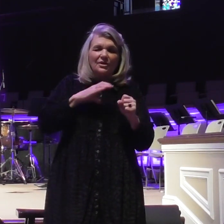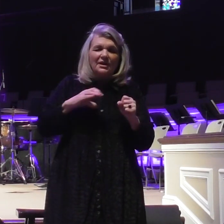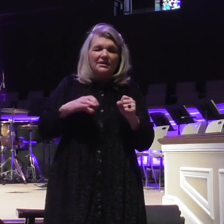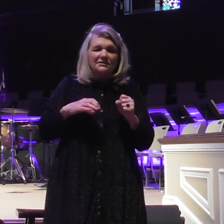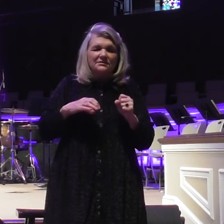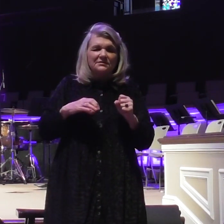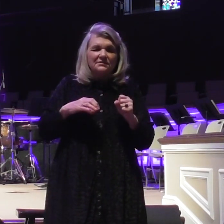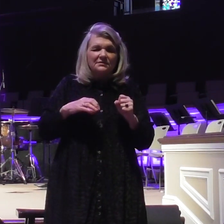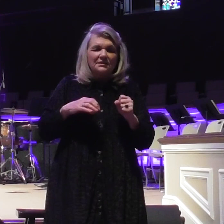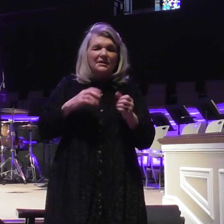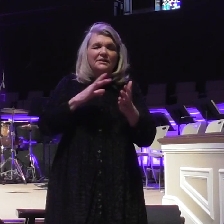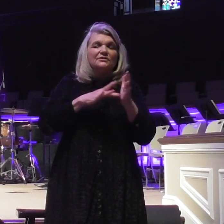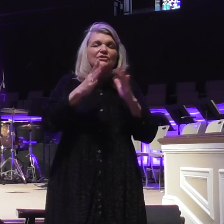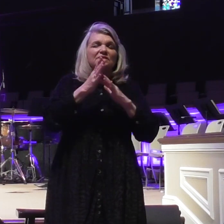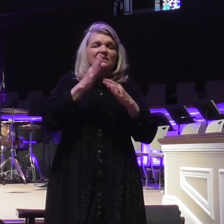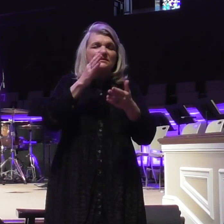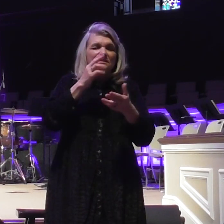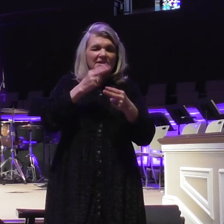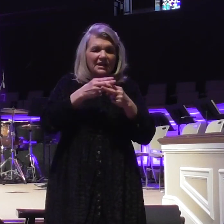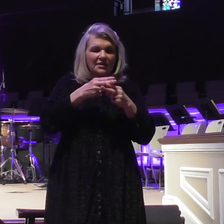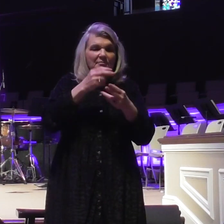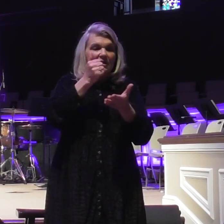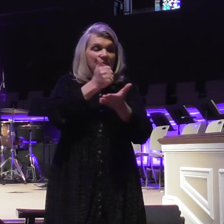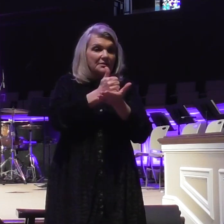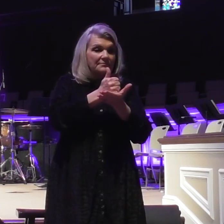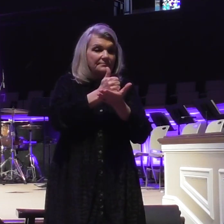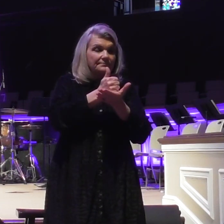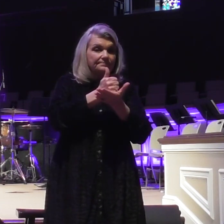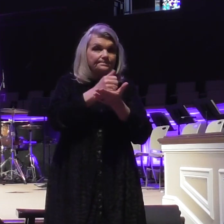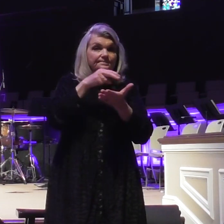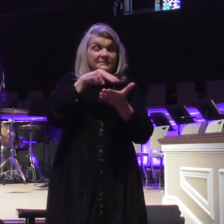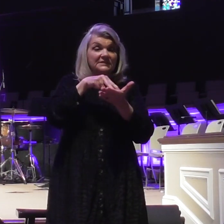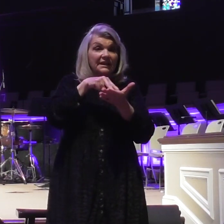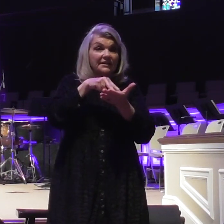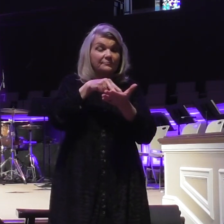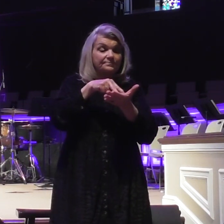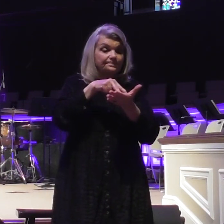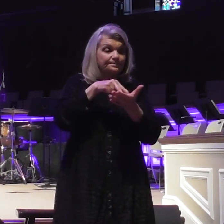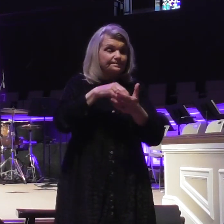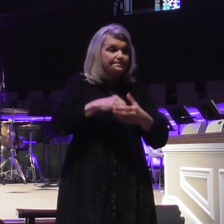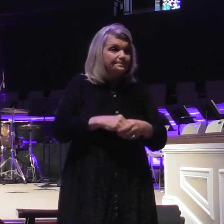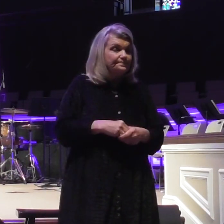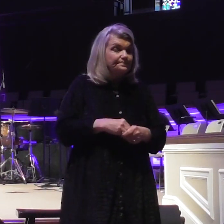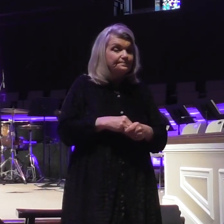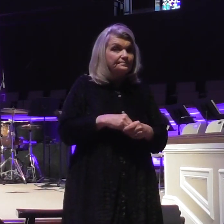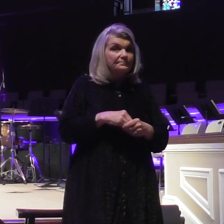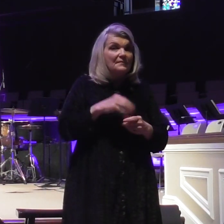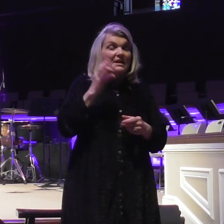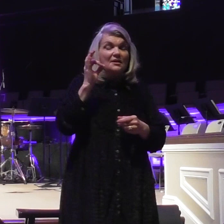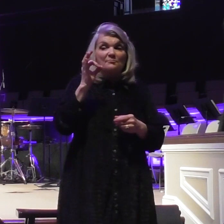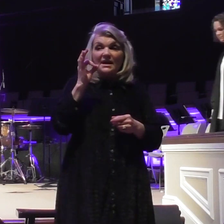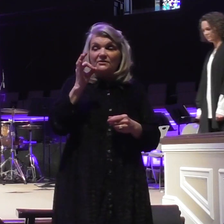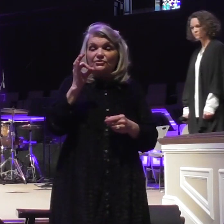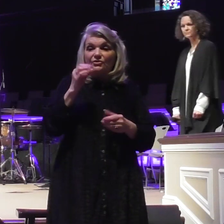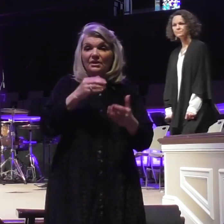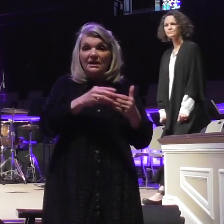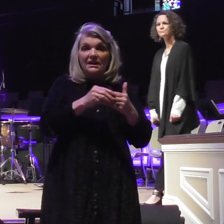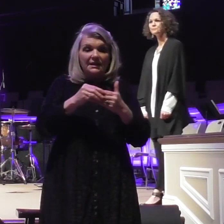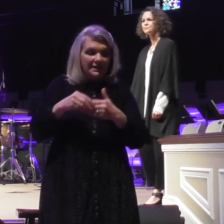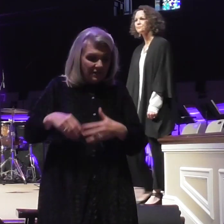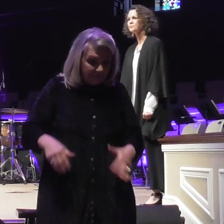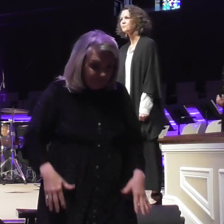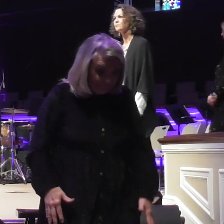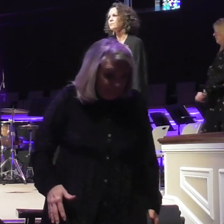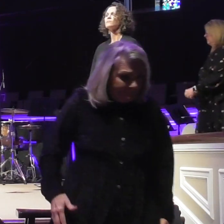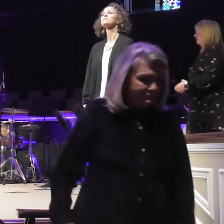these things in Jesus' name. Amen. Amen. Would you stand with me? Pastor Scott's going to lead us, and as we sing this morning,